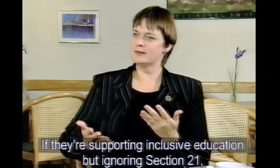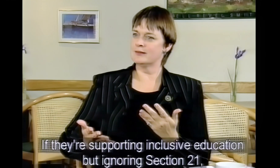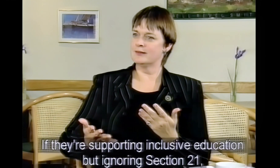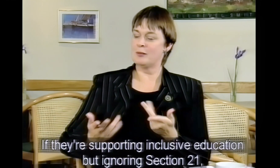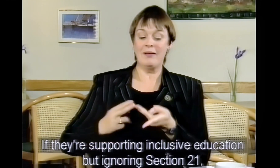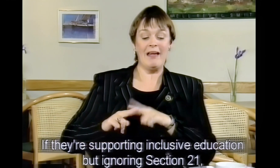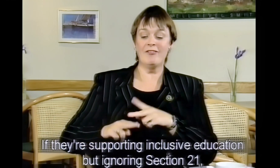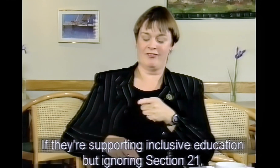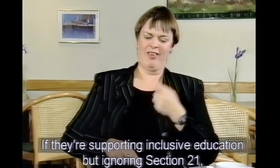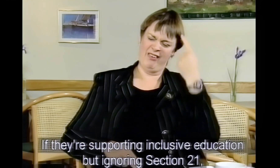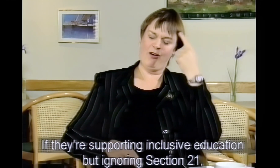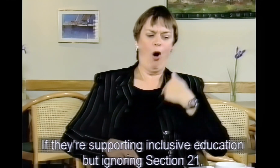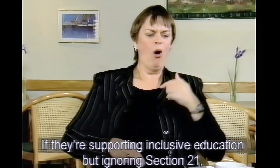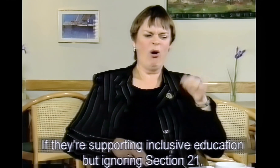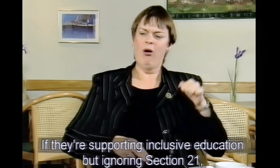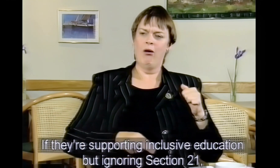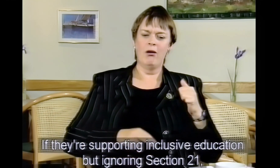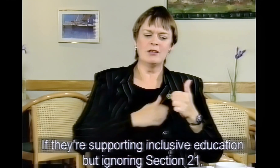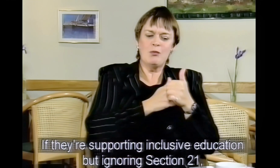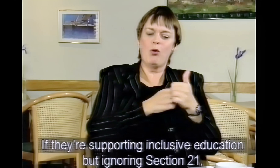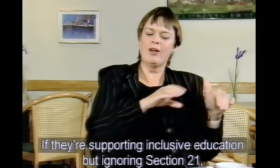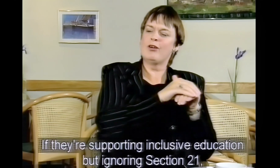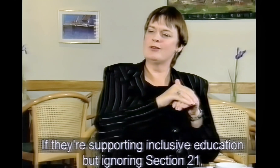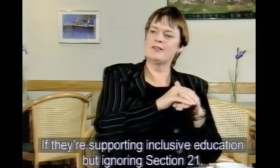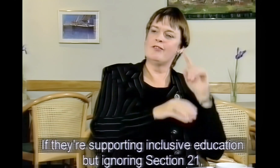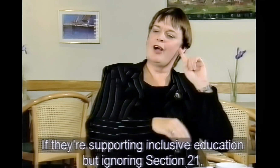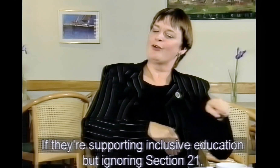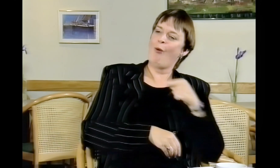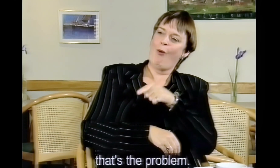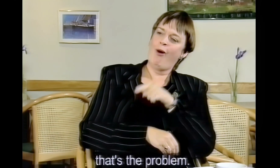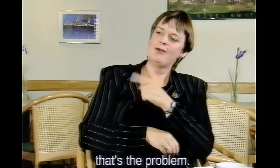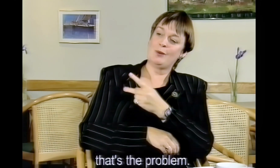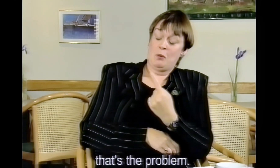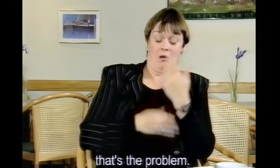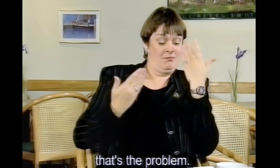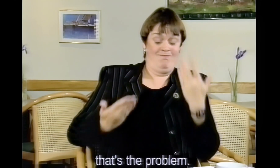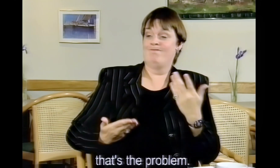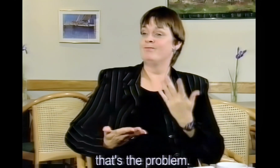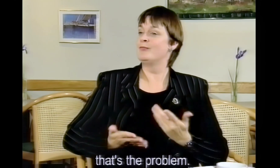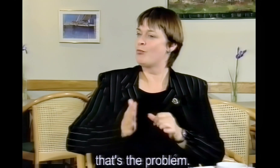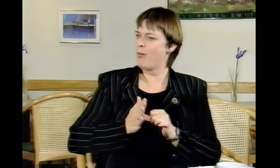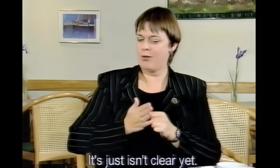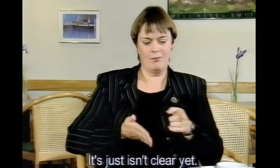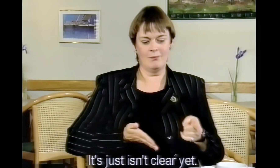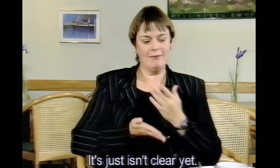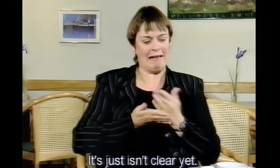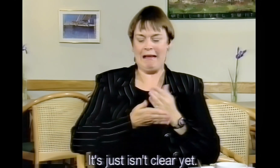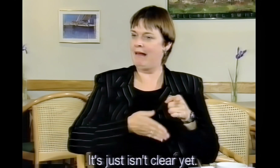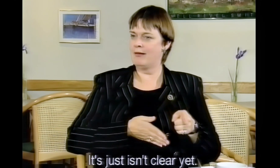they're supporting inclusive education, but ignoring Section 21, that's the problem. It just